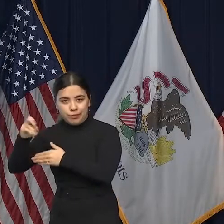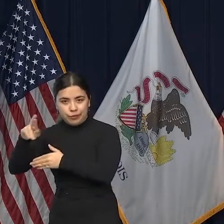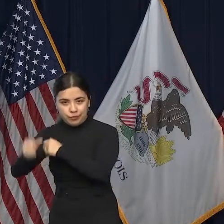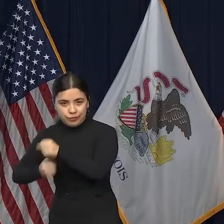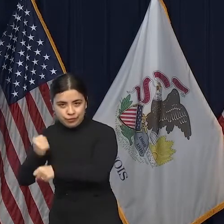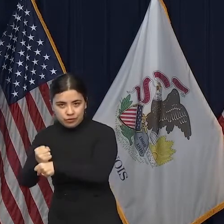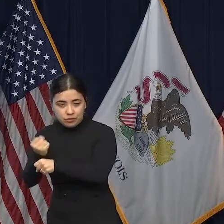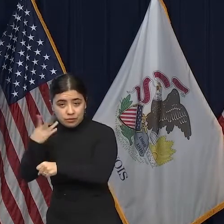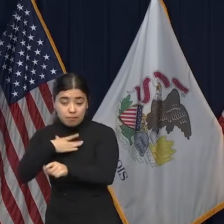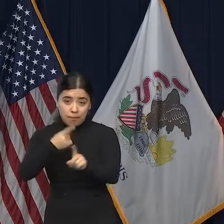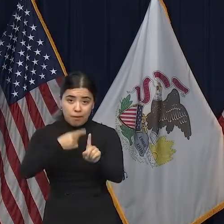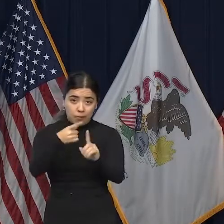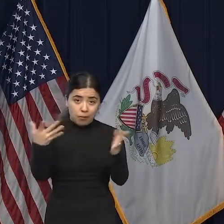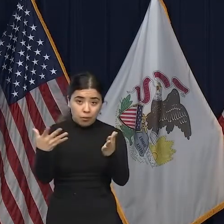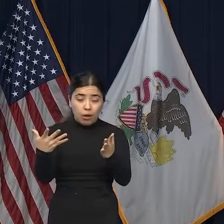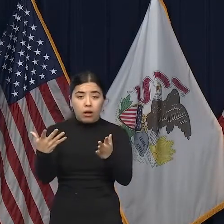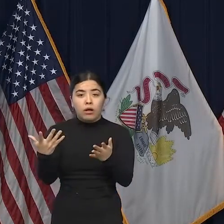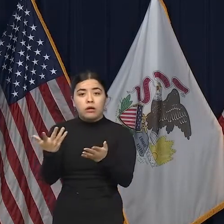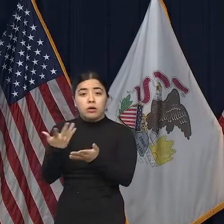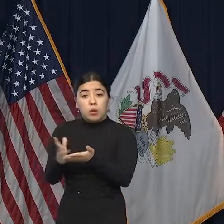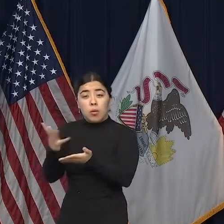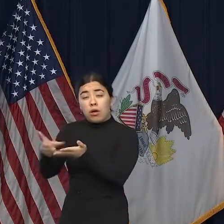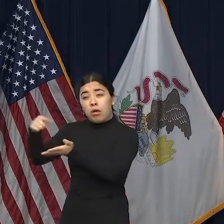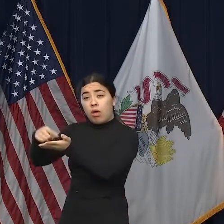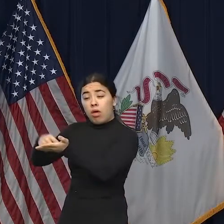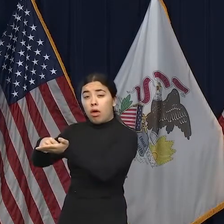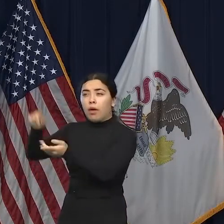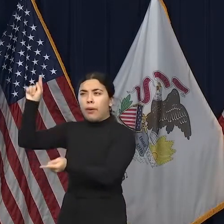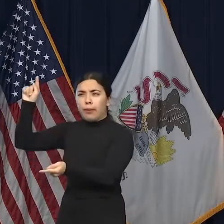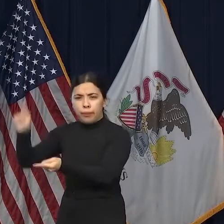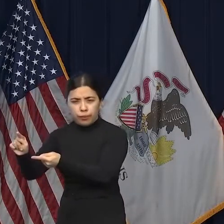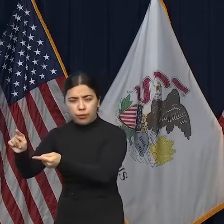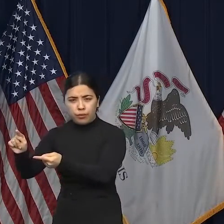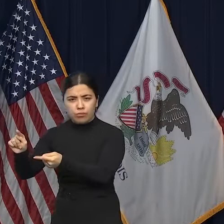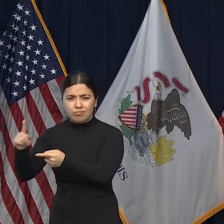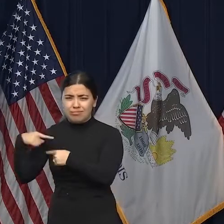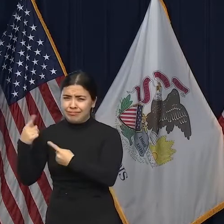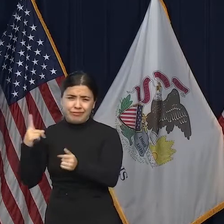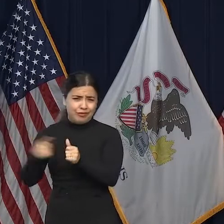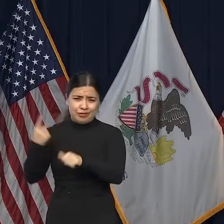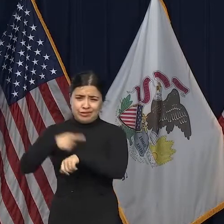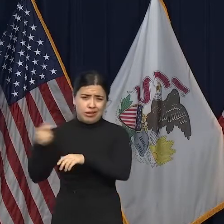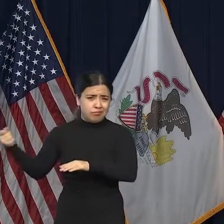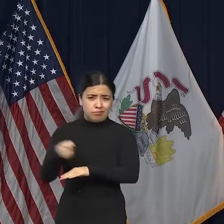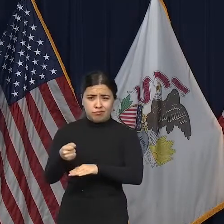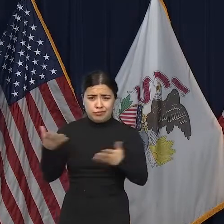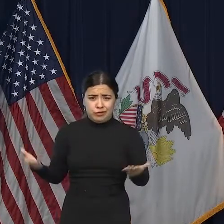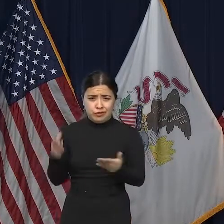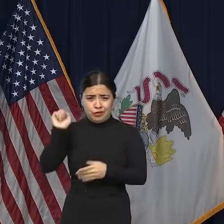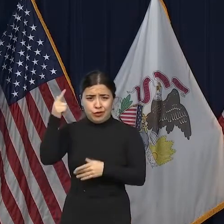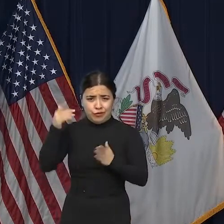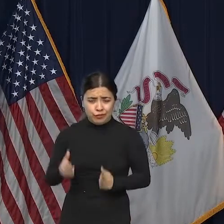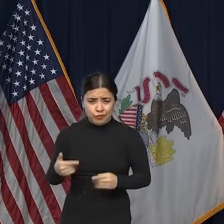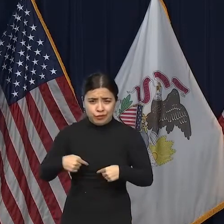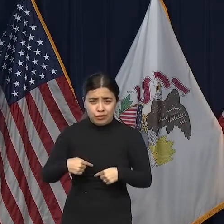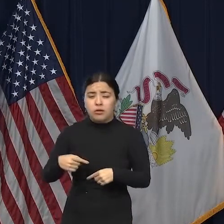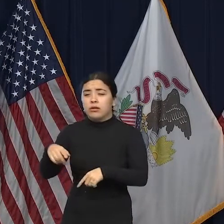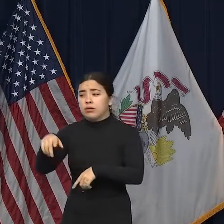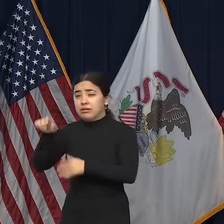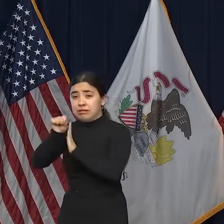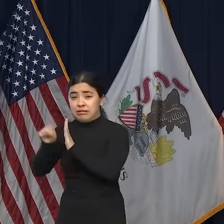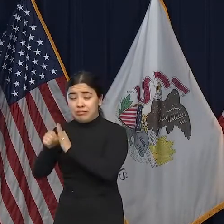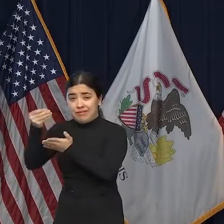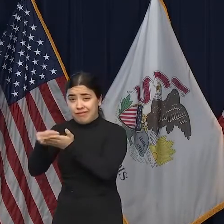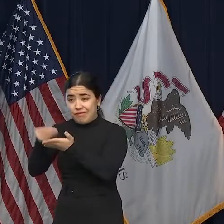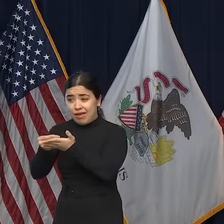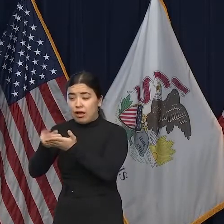reducing waste and inefficiency from day one because of the problem of the state's finances and the fact that those need to be